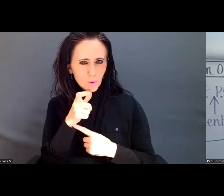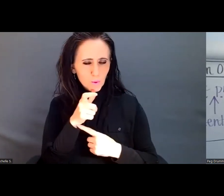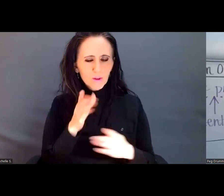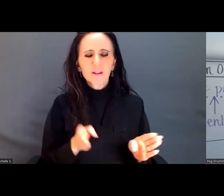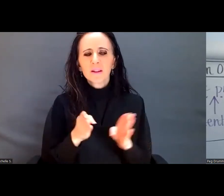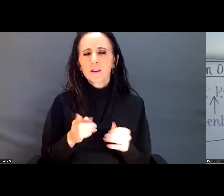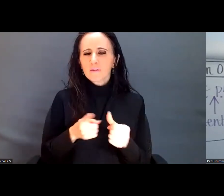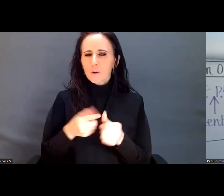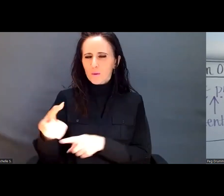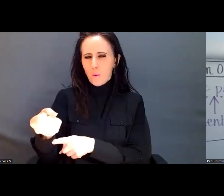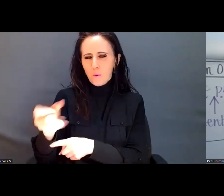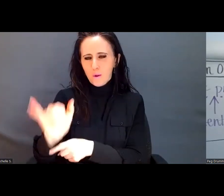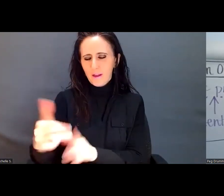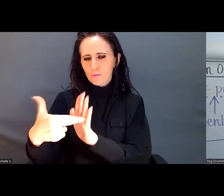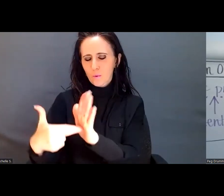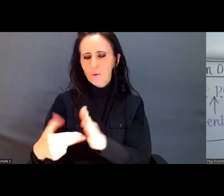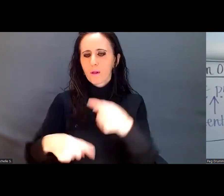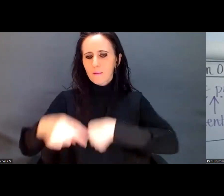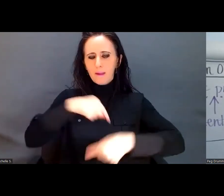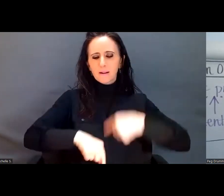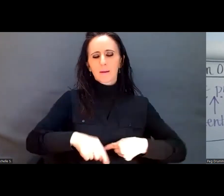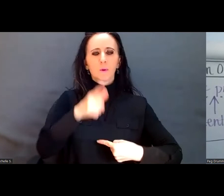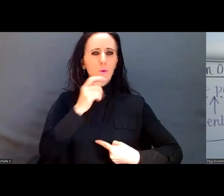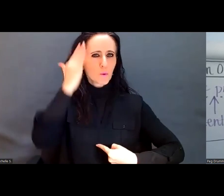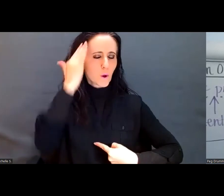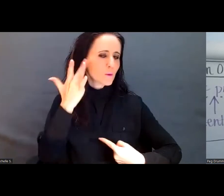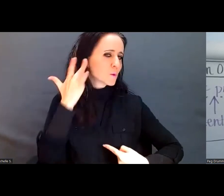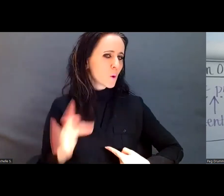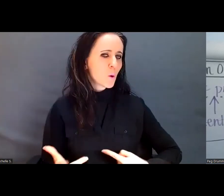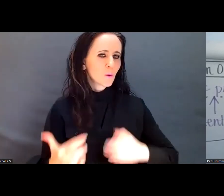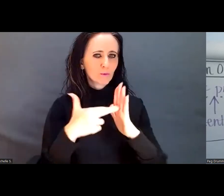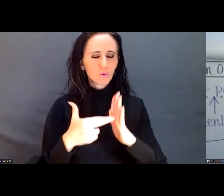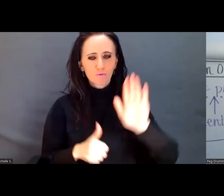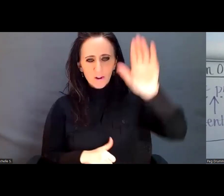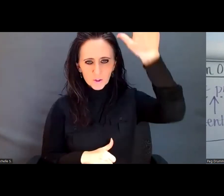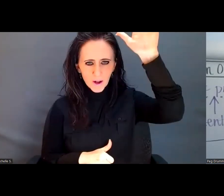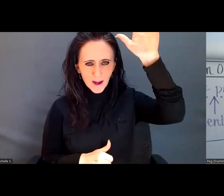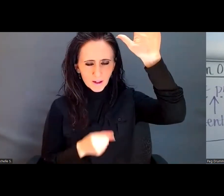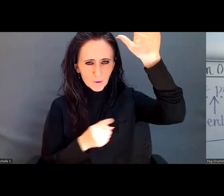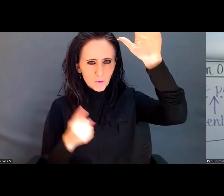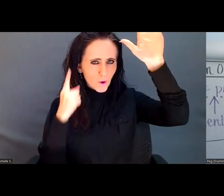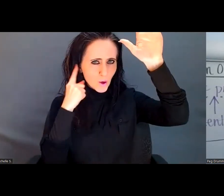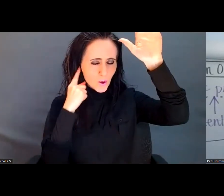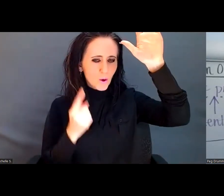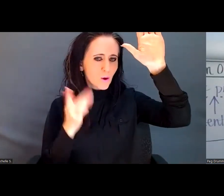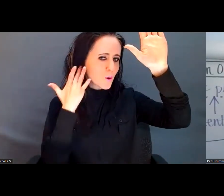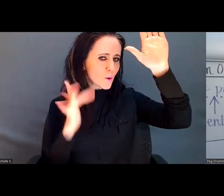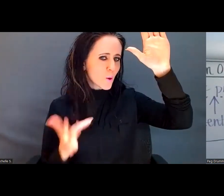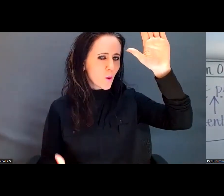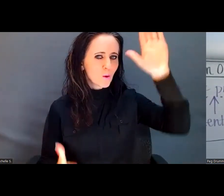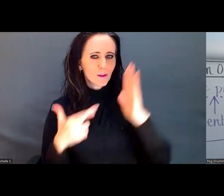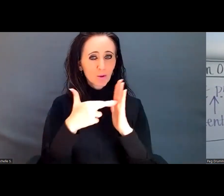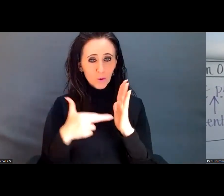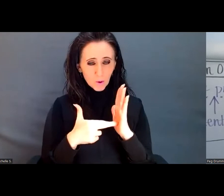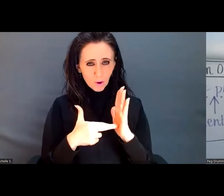with called the golden rule. Who's heard of the golden rule? Let's see hands. Yeah, a lot of you have heard of the golden